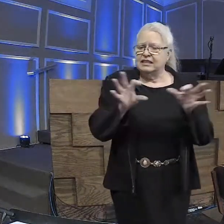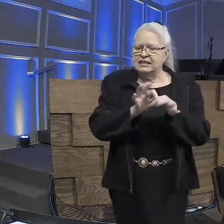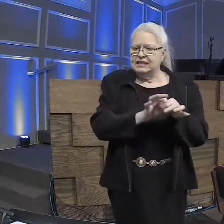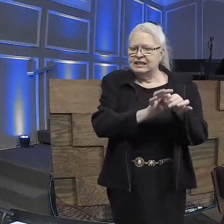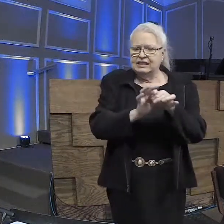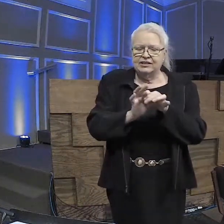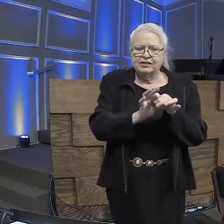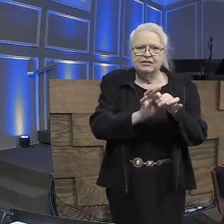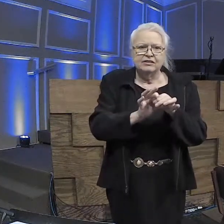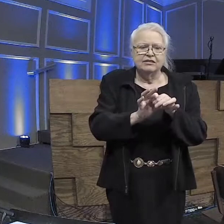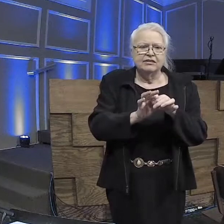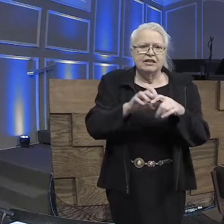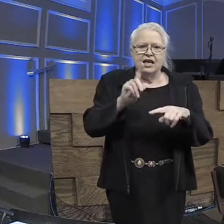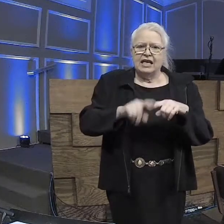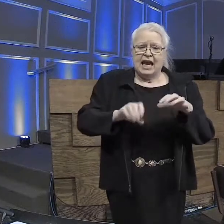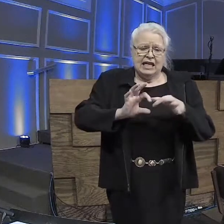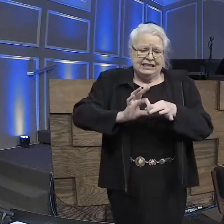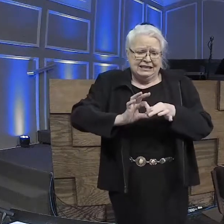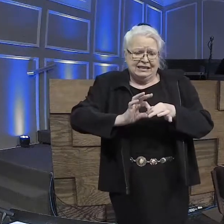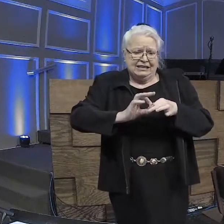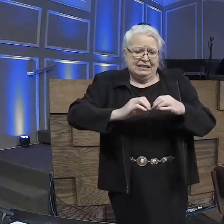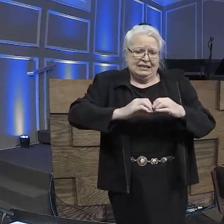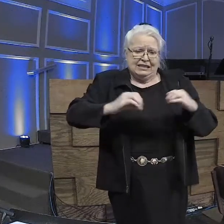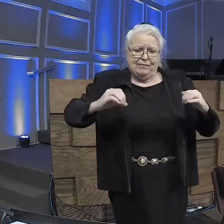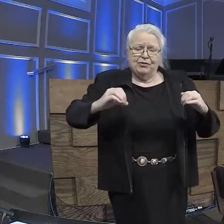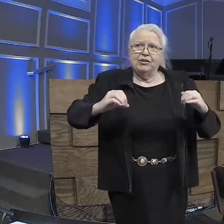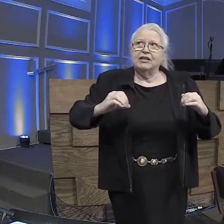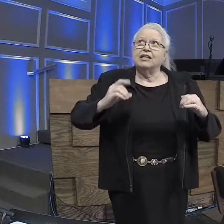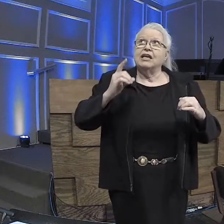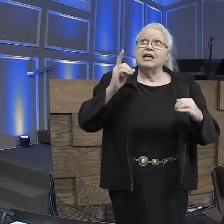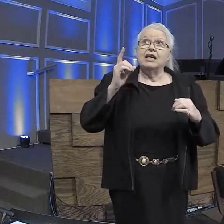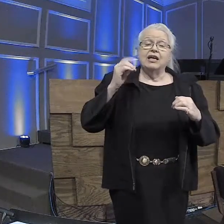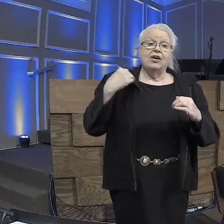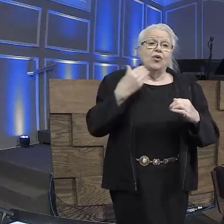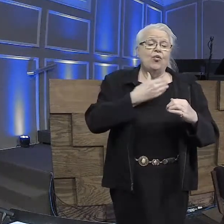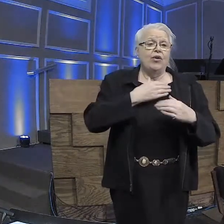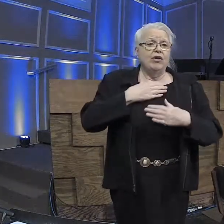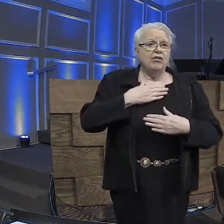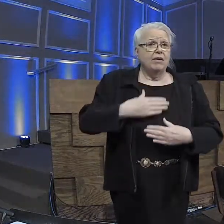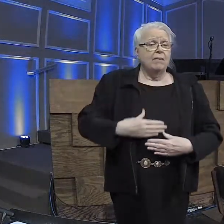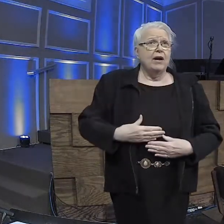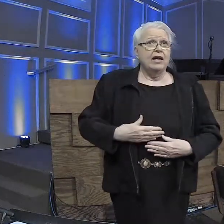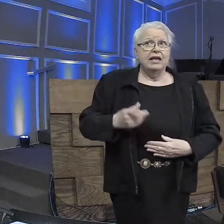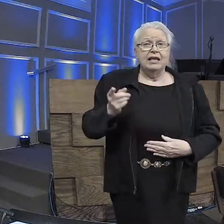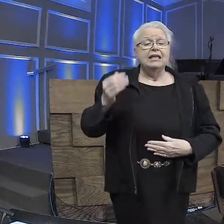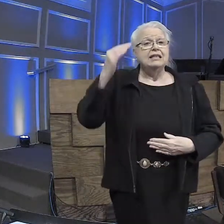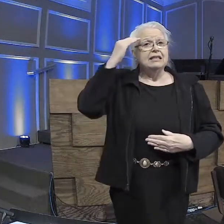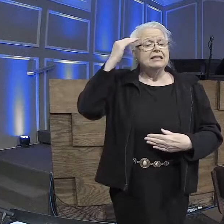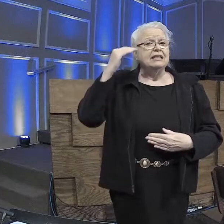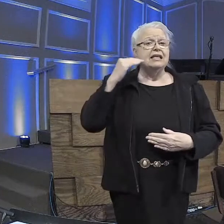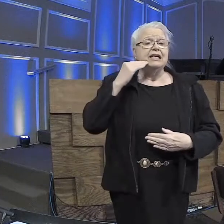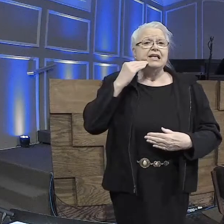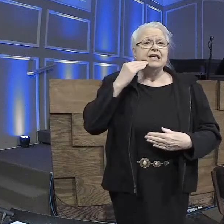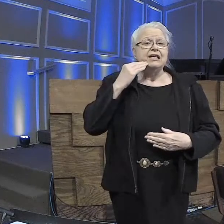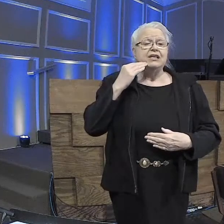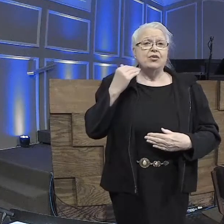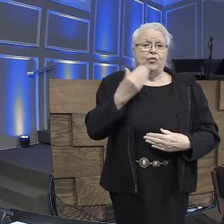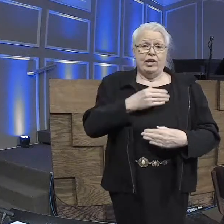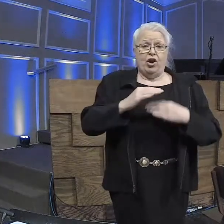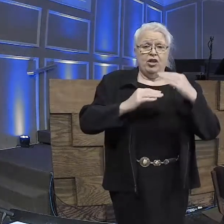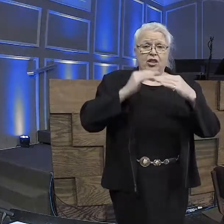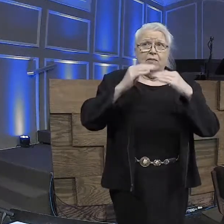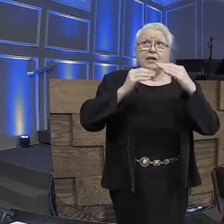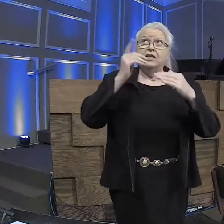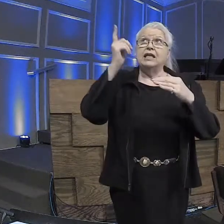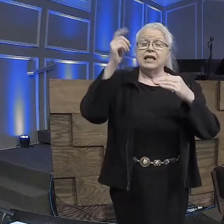We're the body and he's the head. We're the building, he's the foundation. We're the bride and he's the bridegroom. I